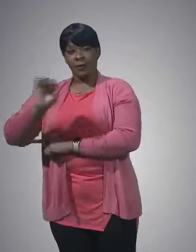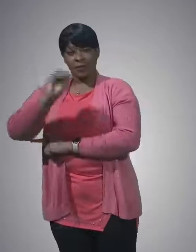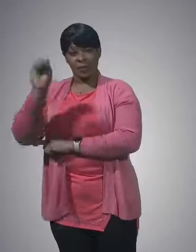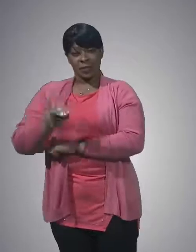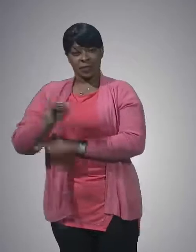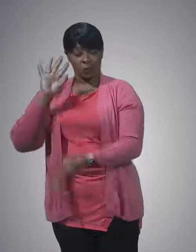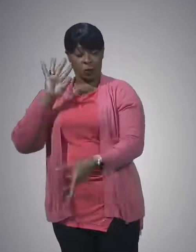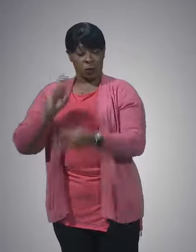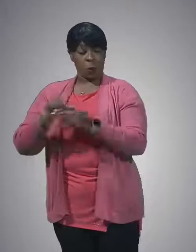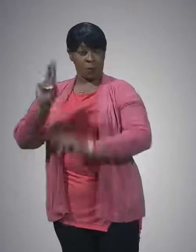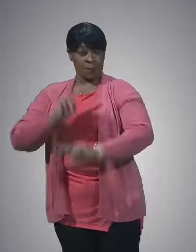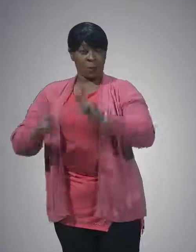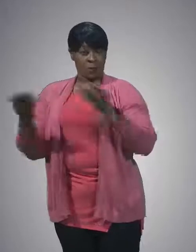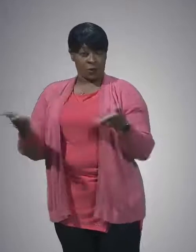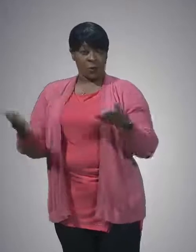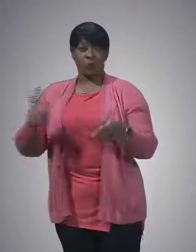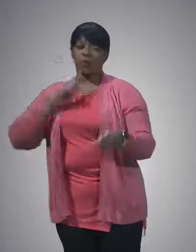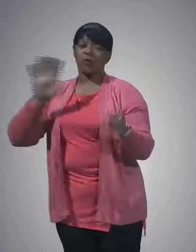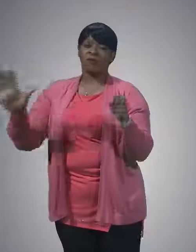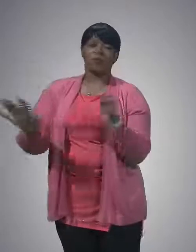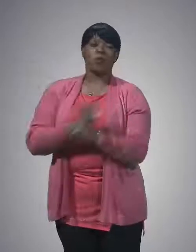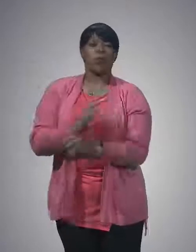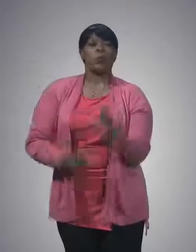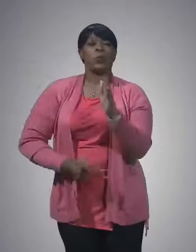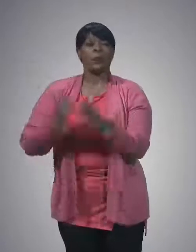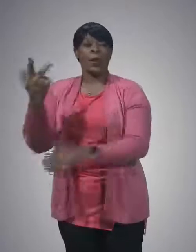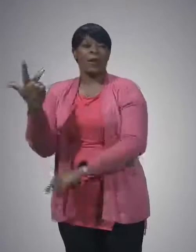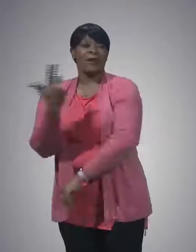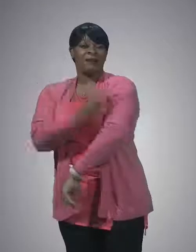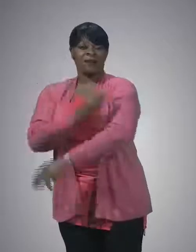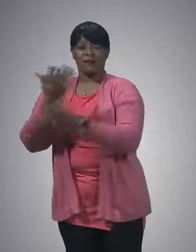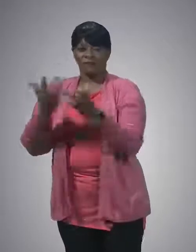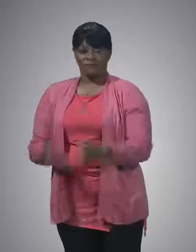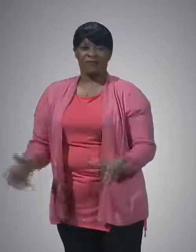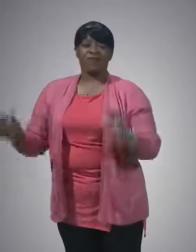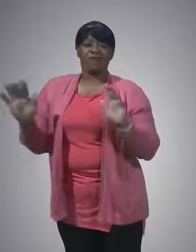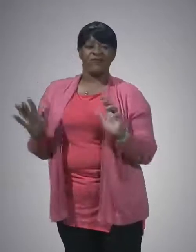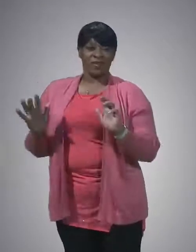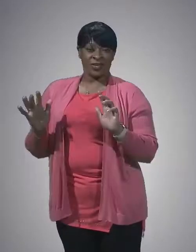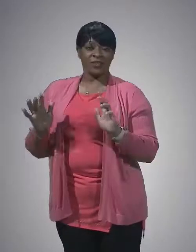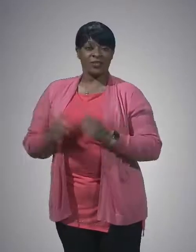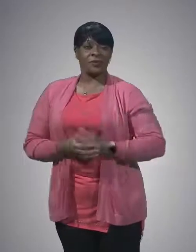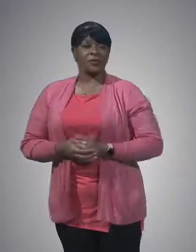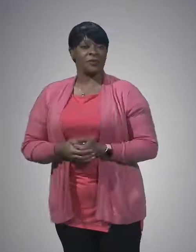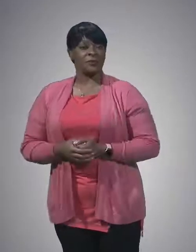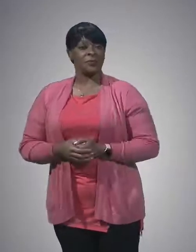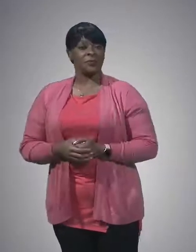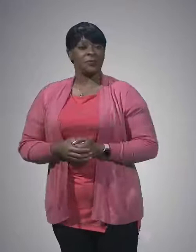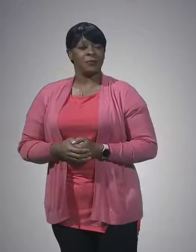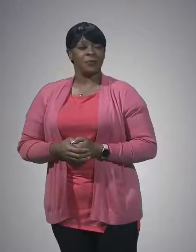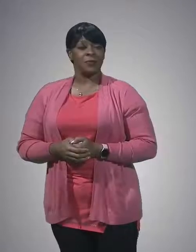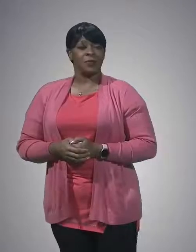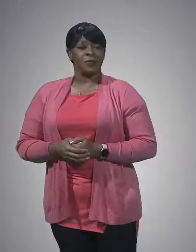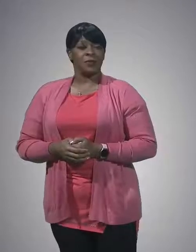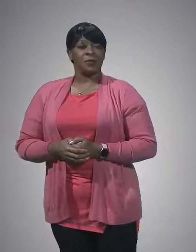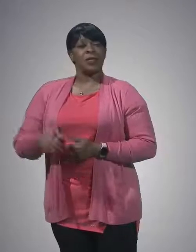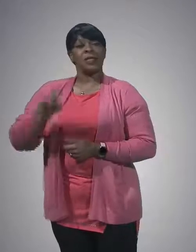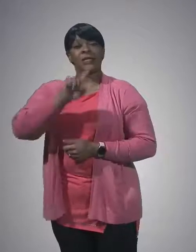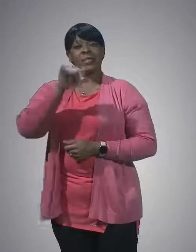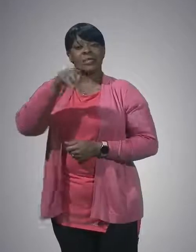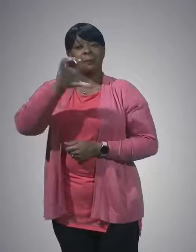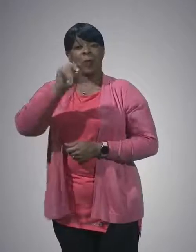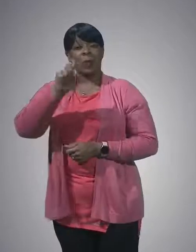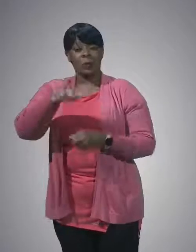39.8% of the total population is fully vaccinated, meaning they've had their complete series. Zip code